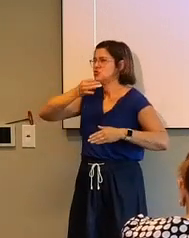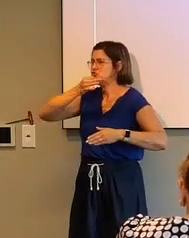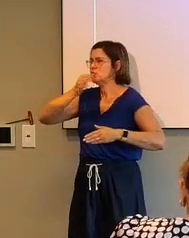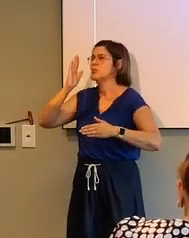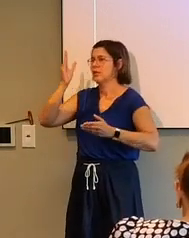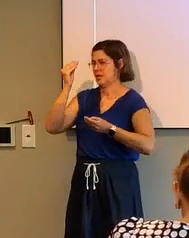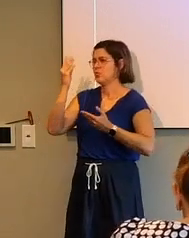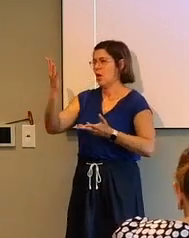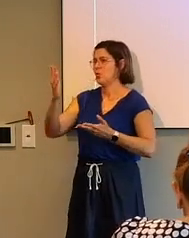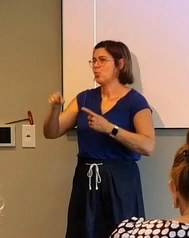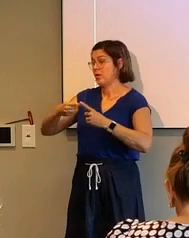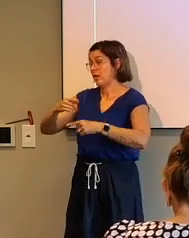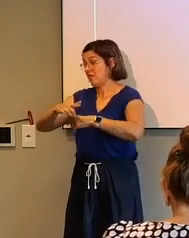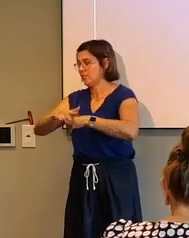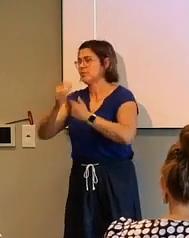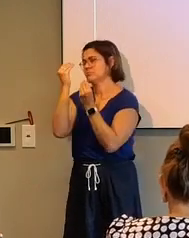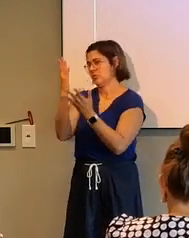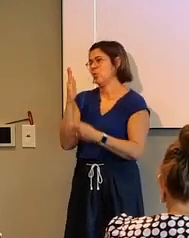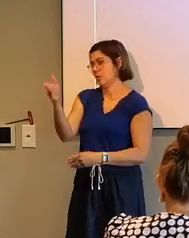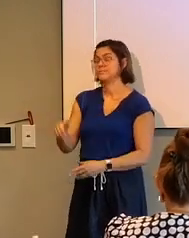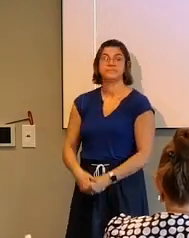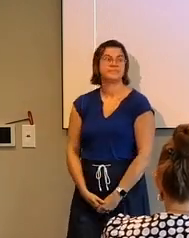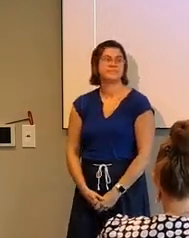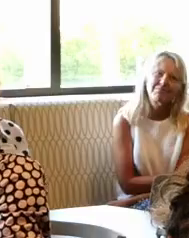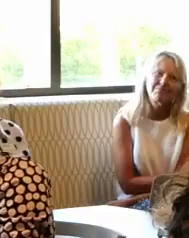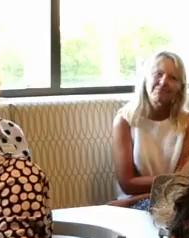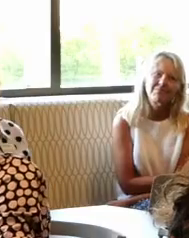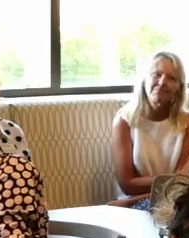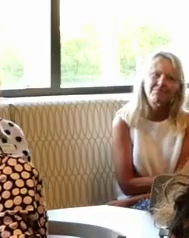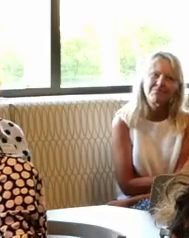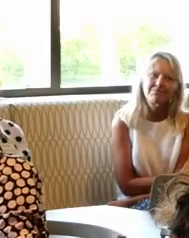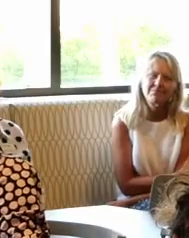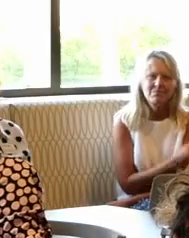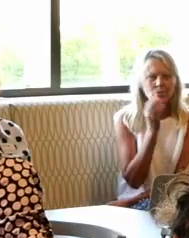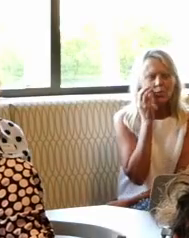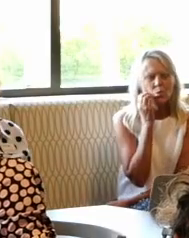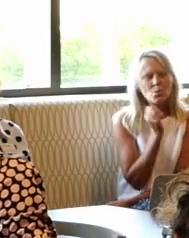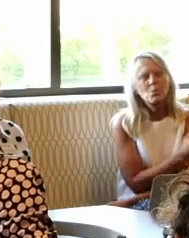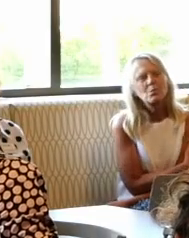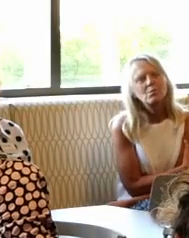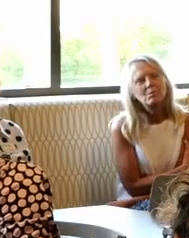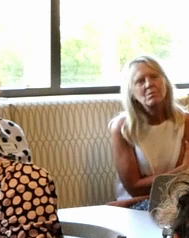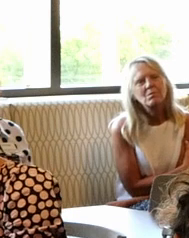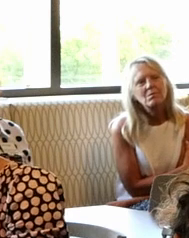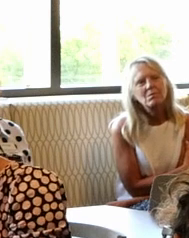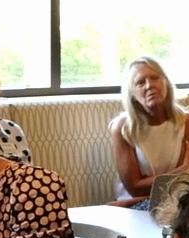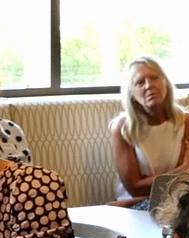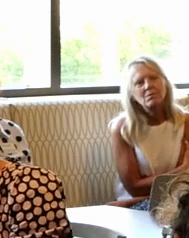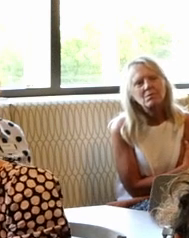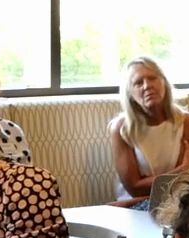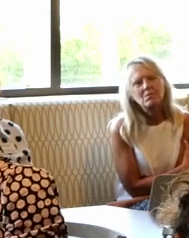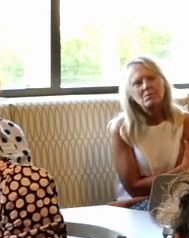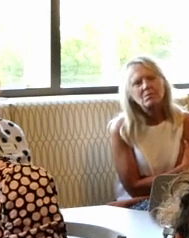and updated as those become available. Do you have a question? On the points that you're rating for diversity, do